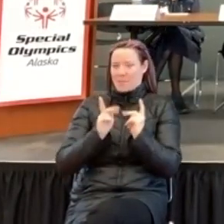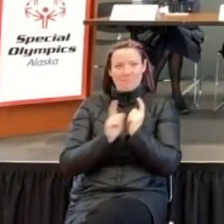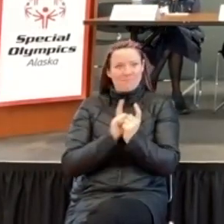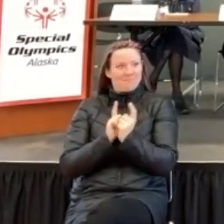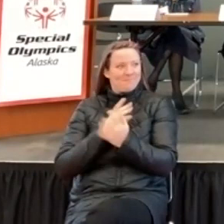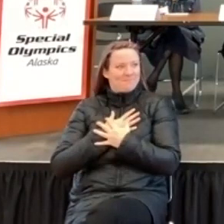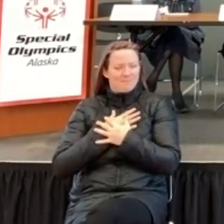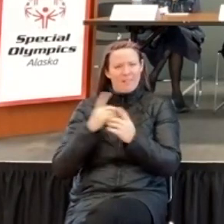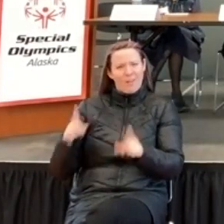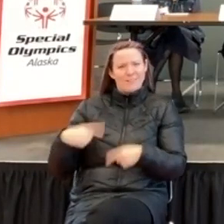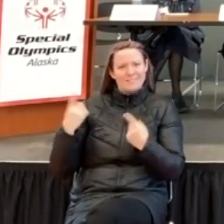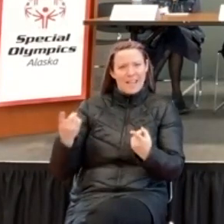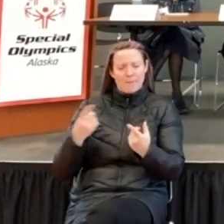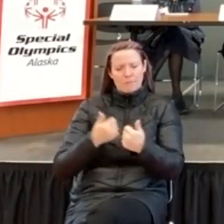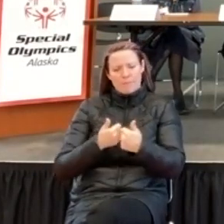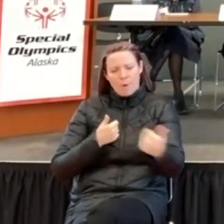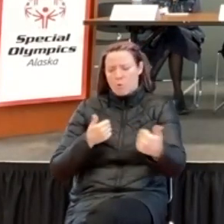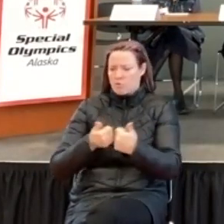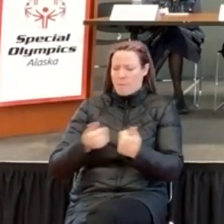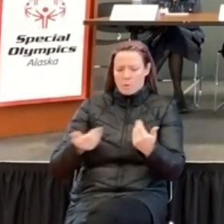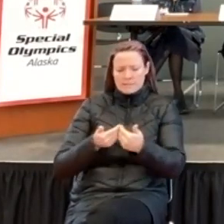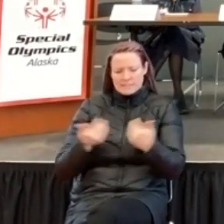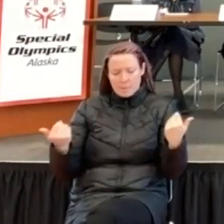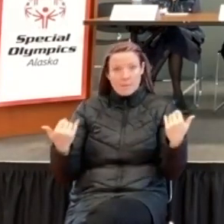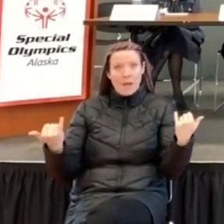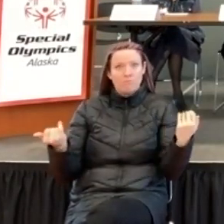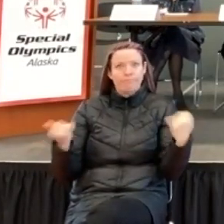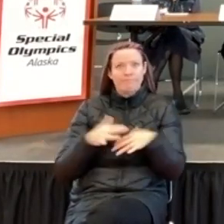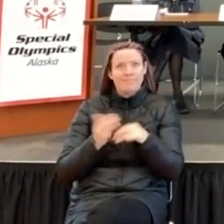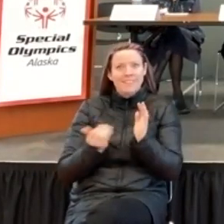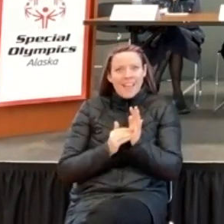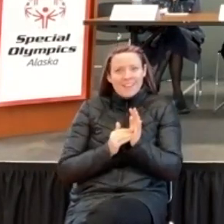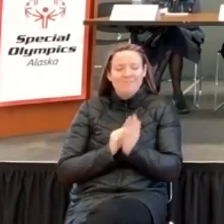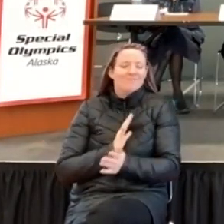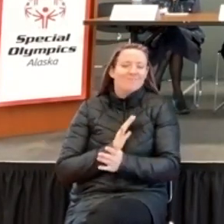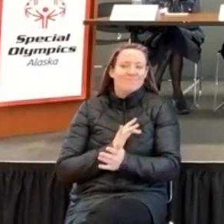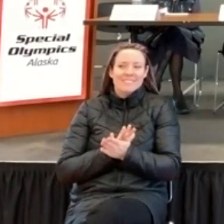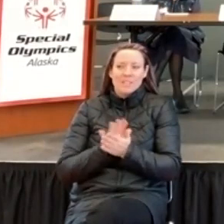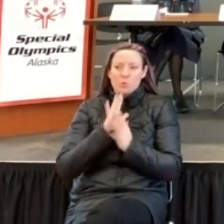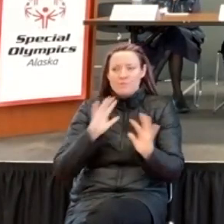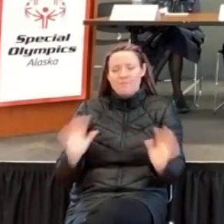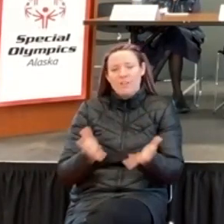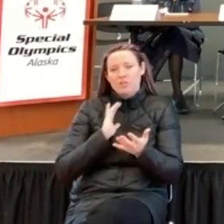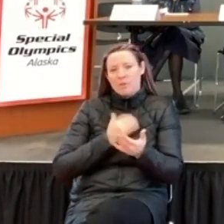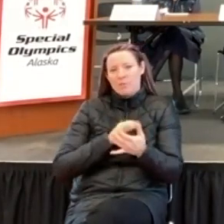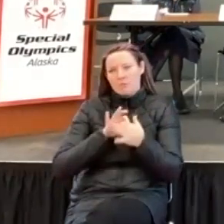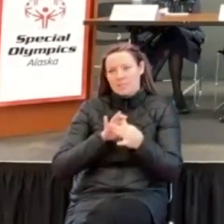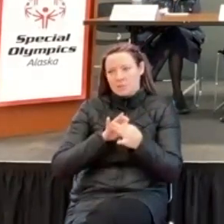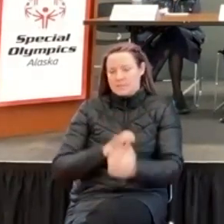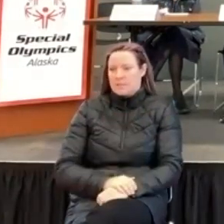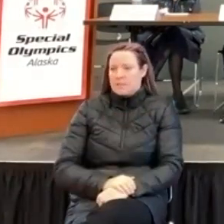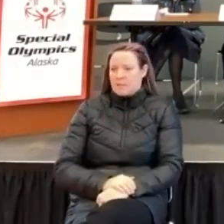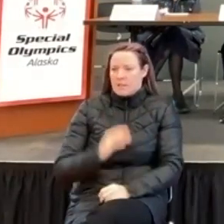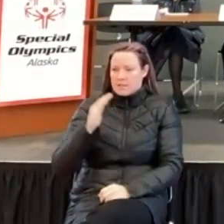we've actually been able to be together in person and foster those relationships. Okay, so this next